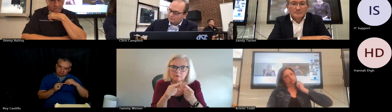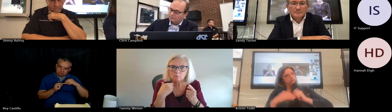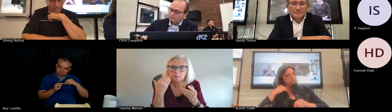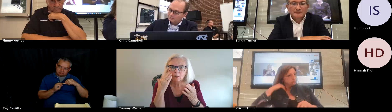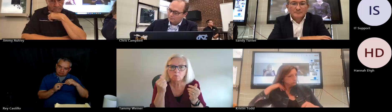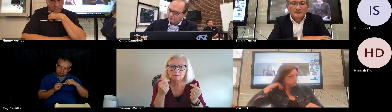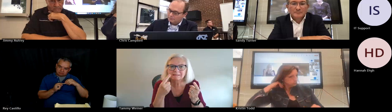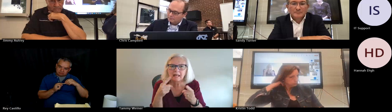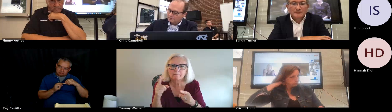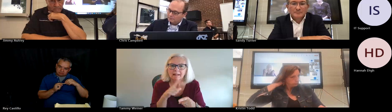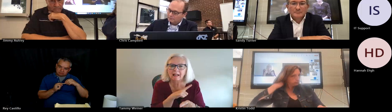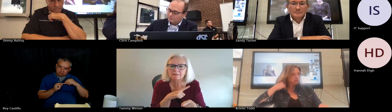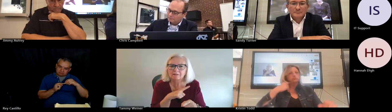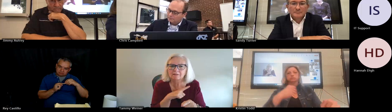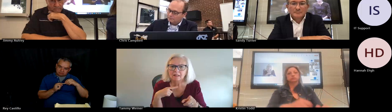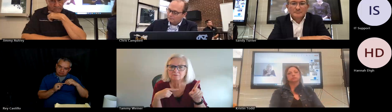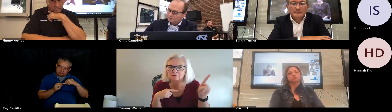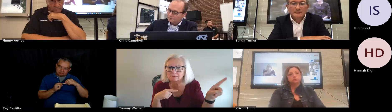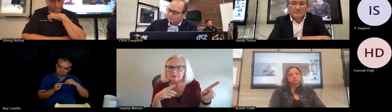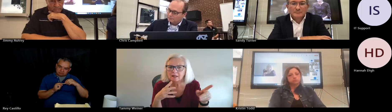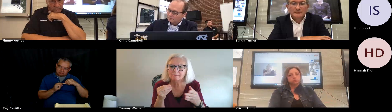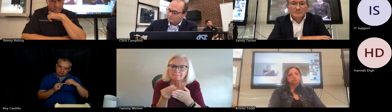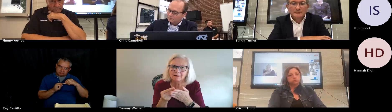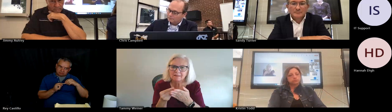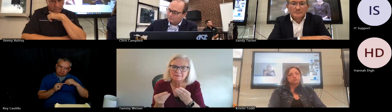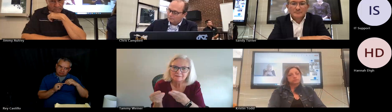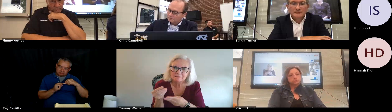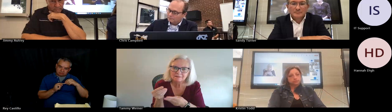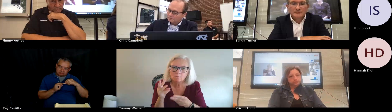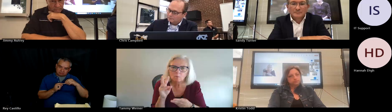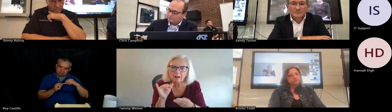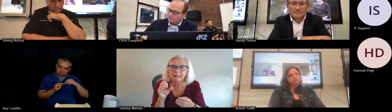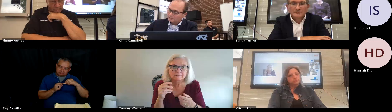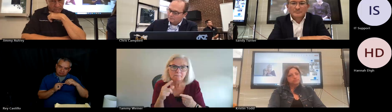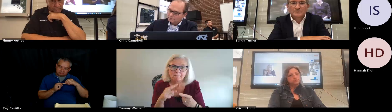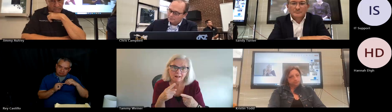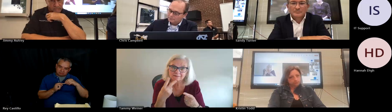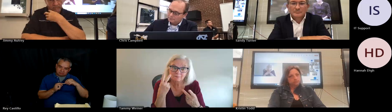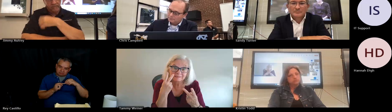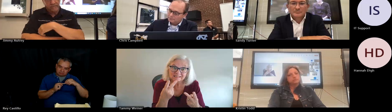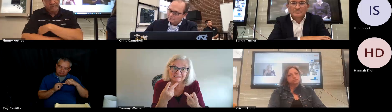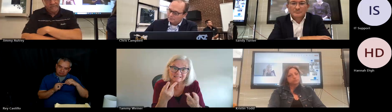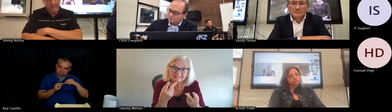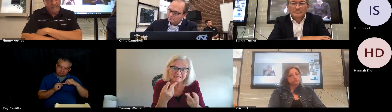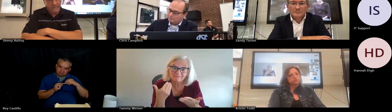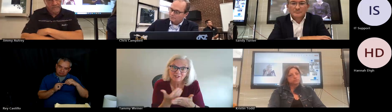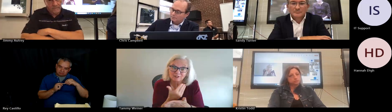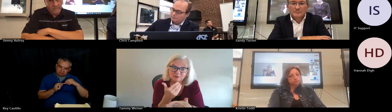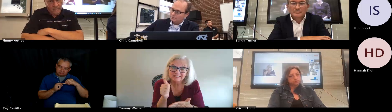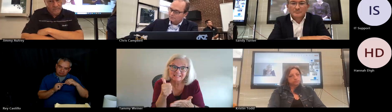maybe putting things on hold until we knew a little bit what was happening with the legislature and the budget